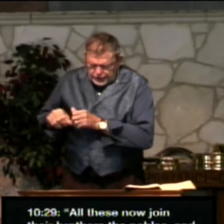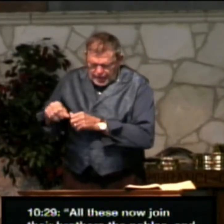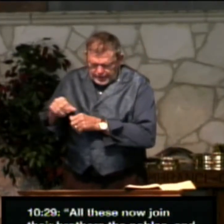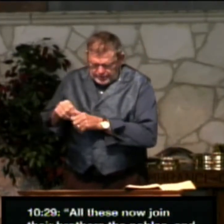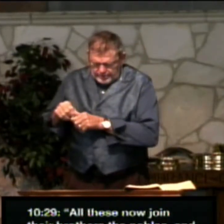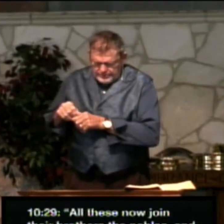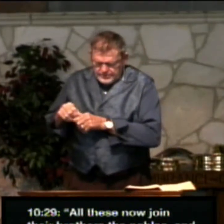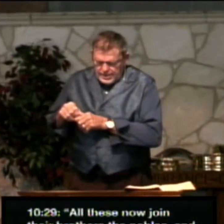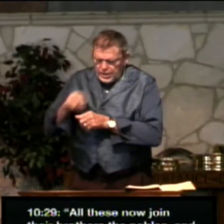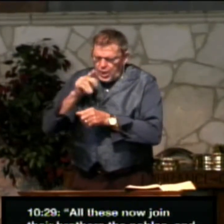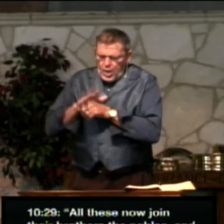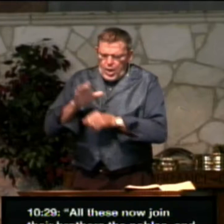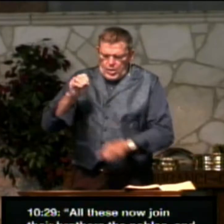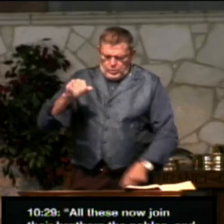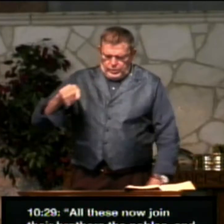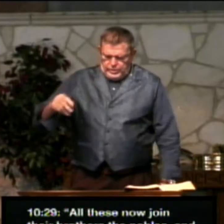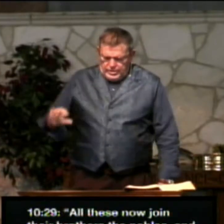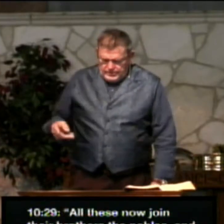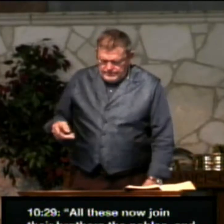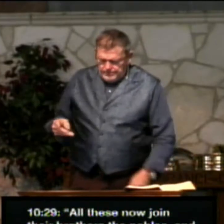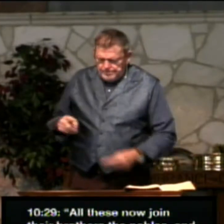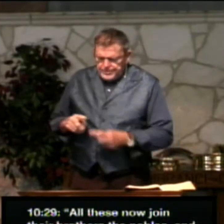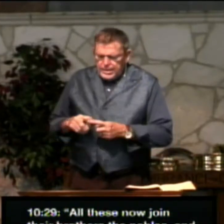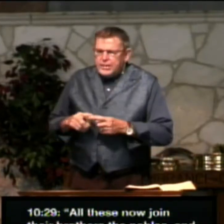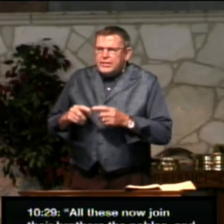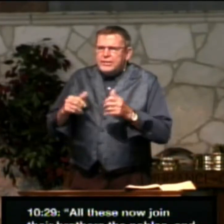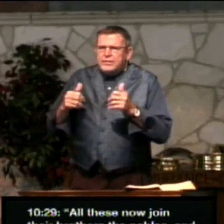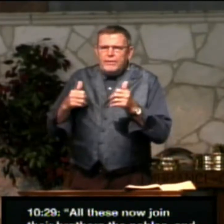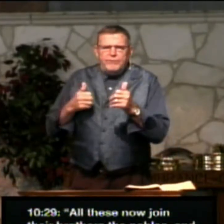to each other, an oath